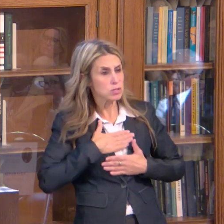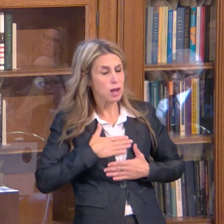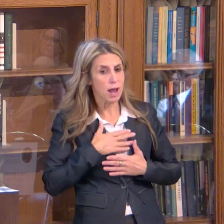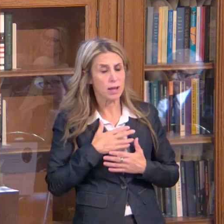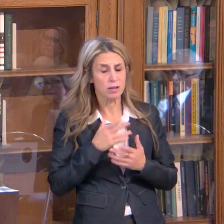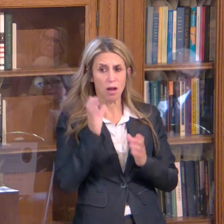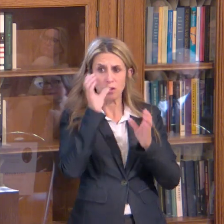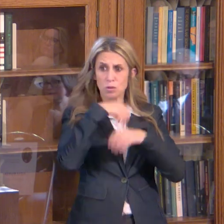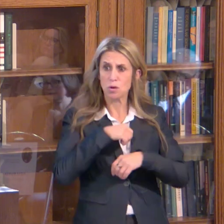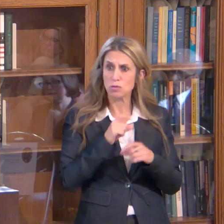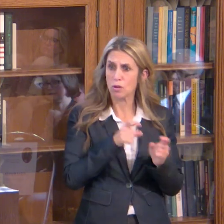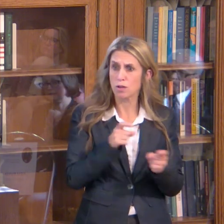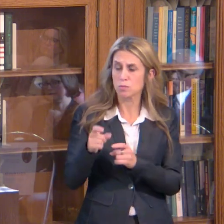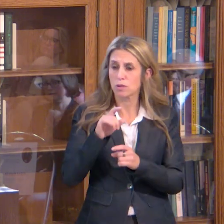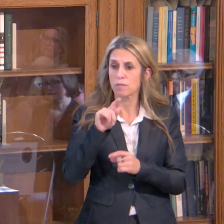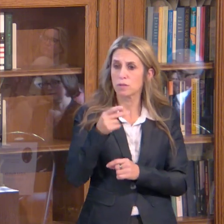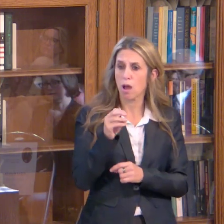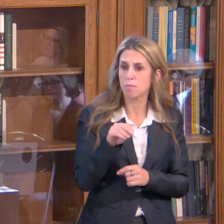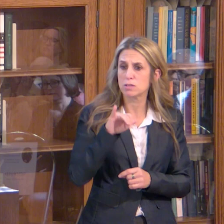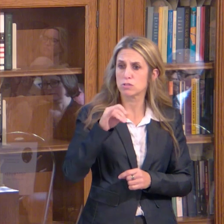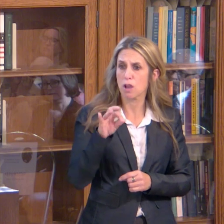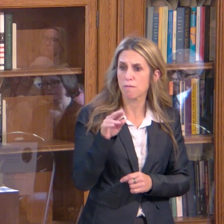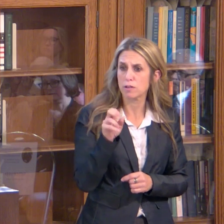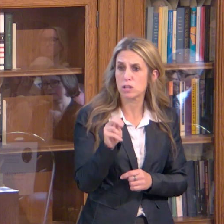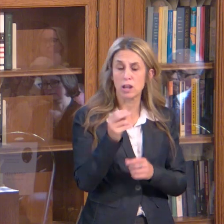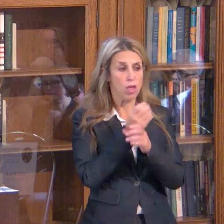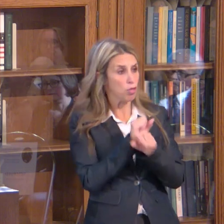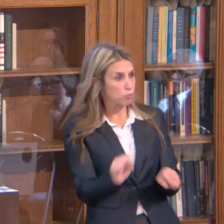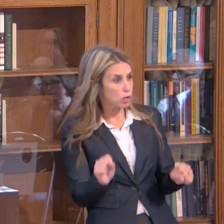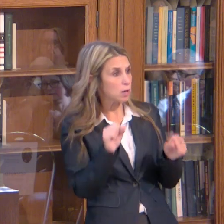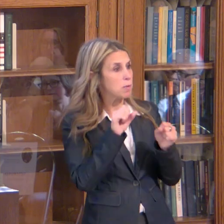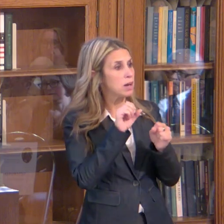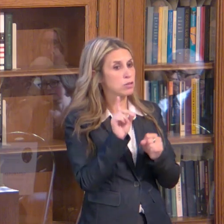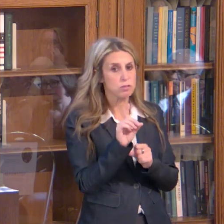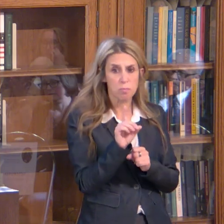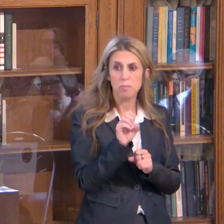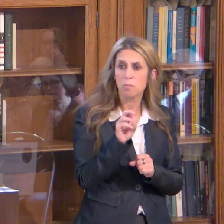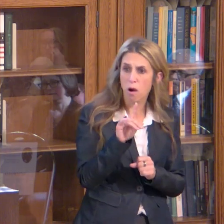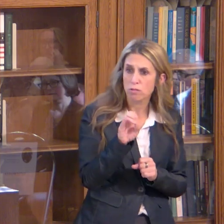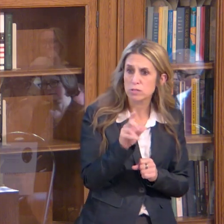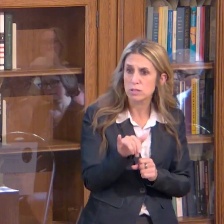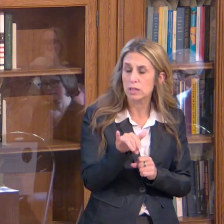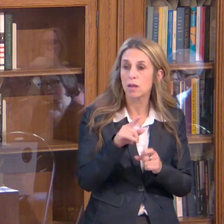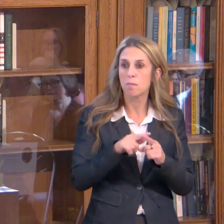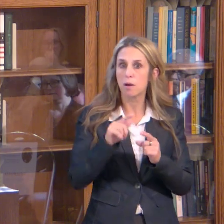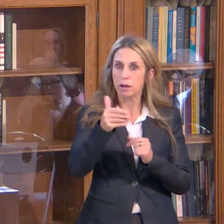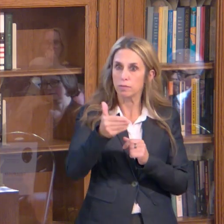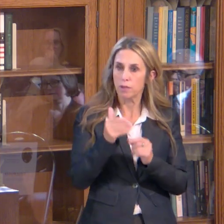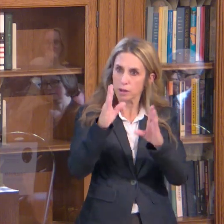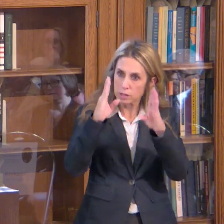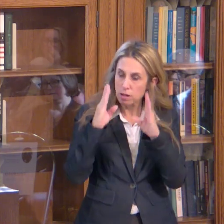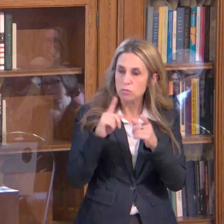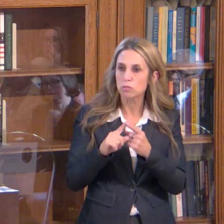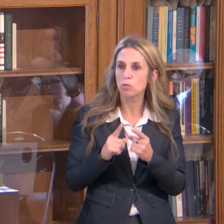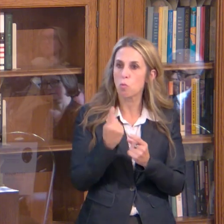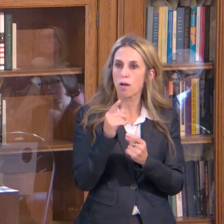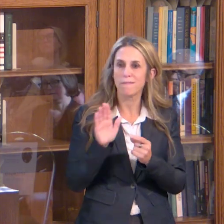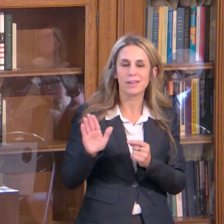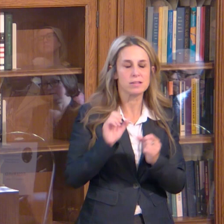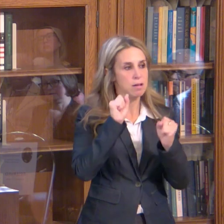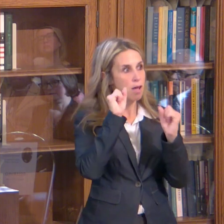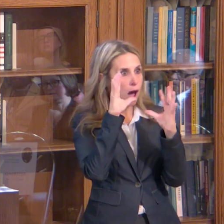contribution of Thomas Jefferson to freedom and democracy but we should invite attention to one of his